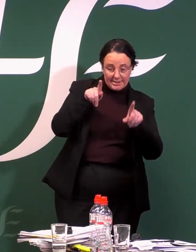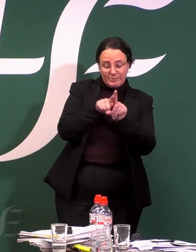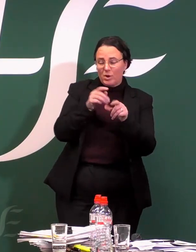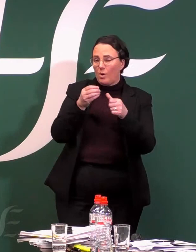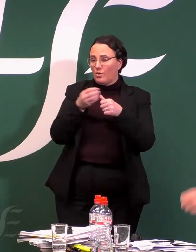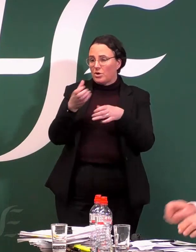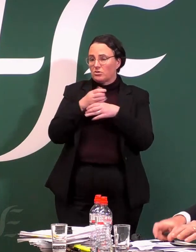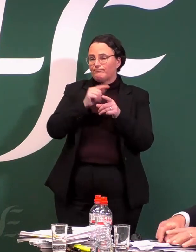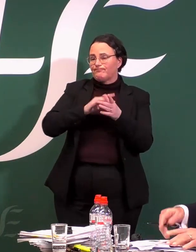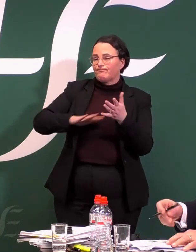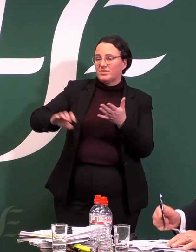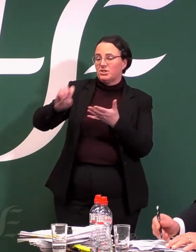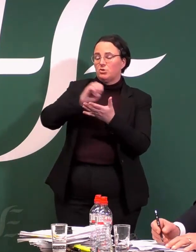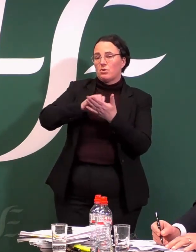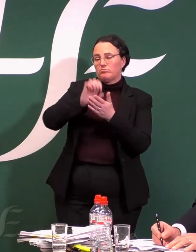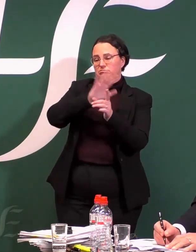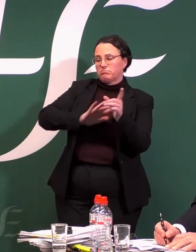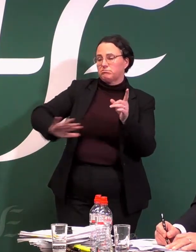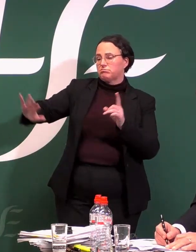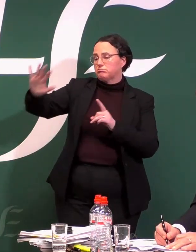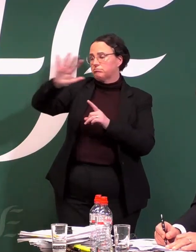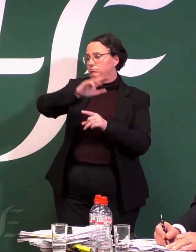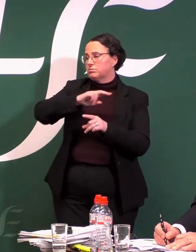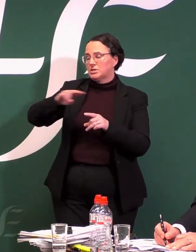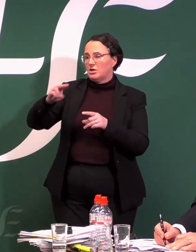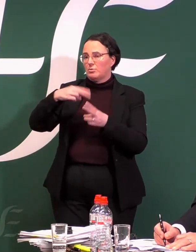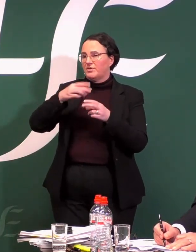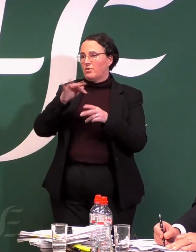across Europe.